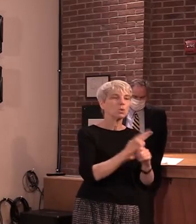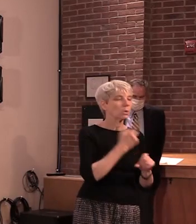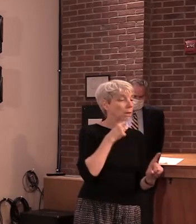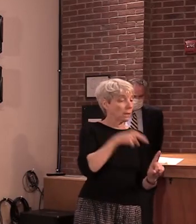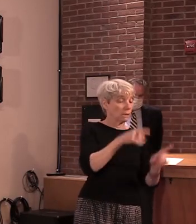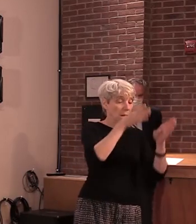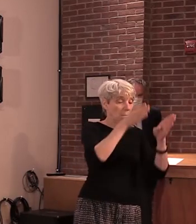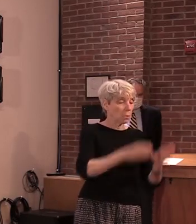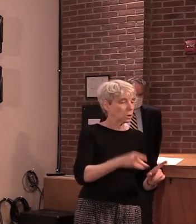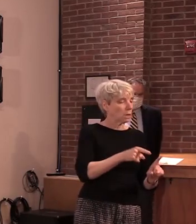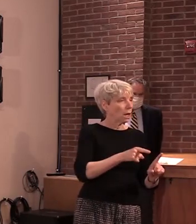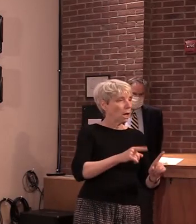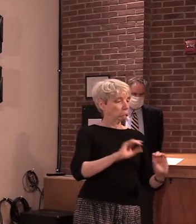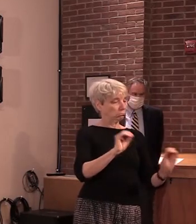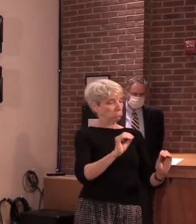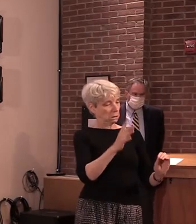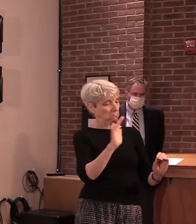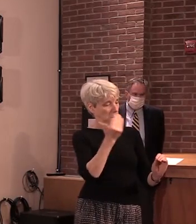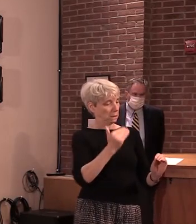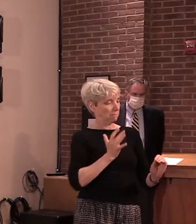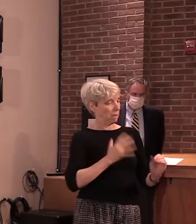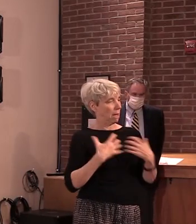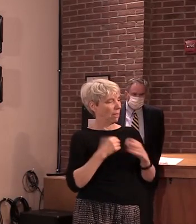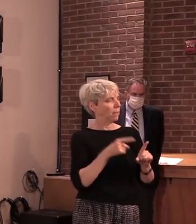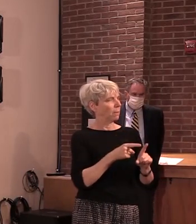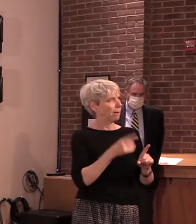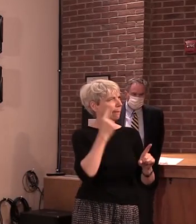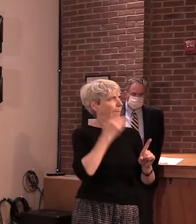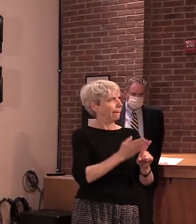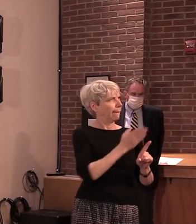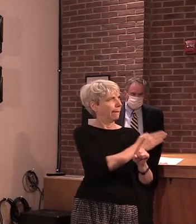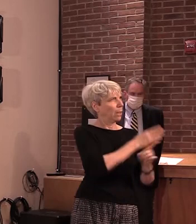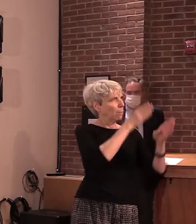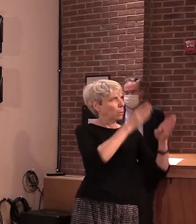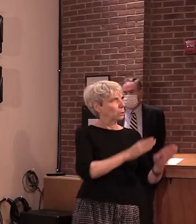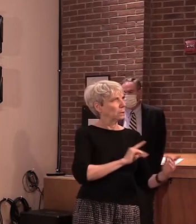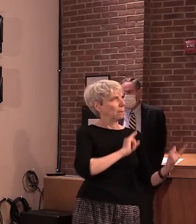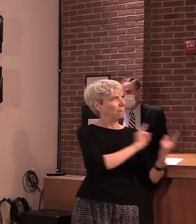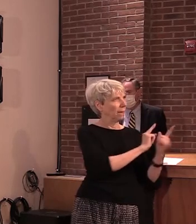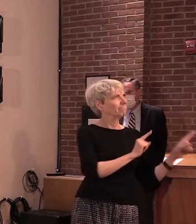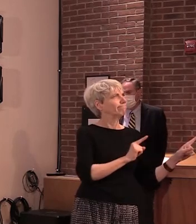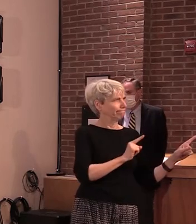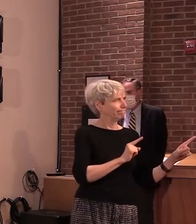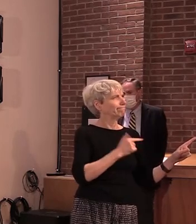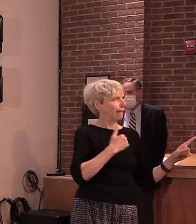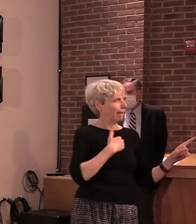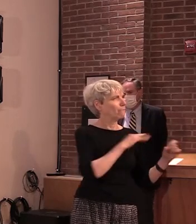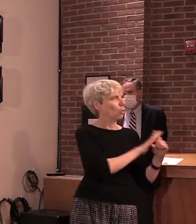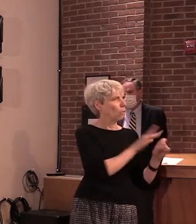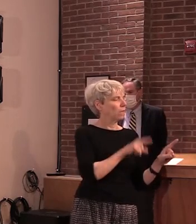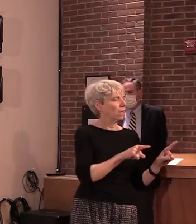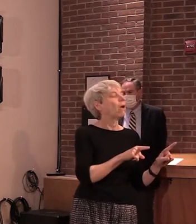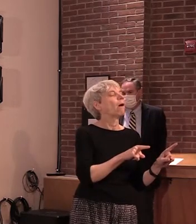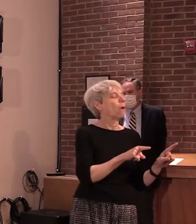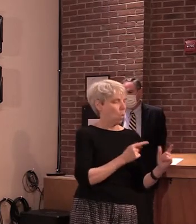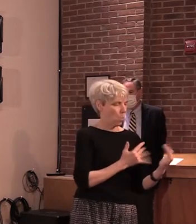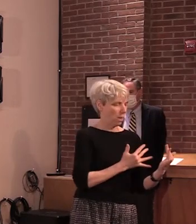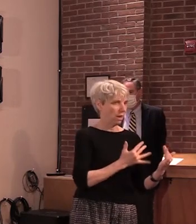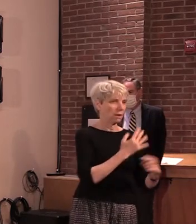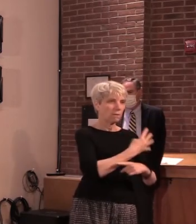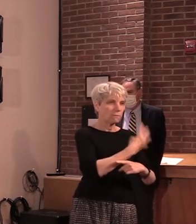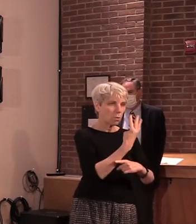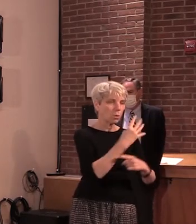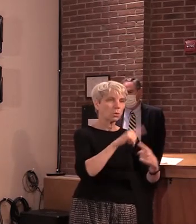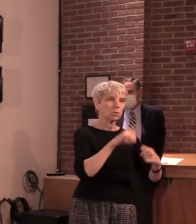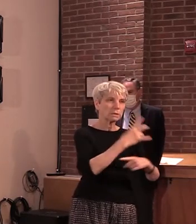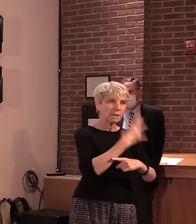like that day or the day before, you might actually want to wait 4 to 7 days to get your PCR test, because it